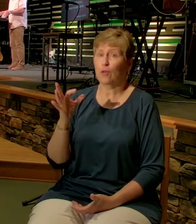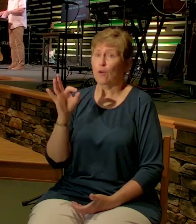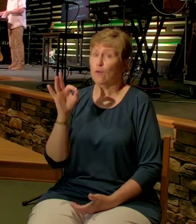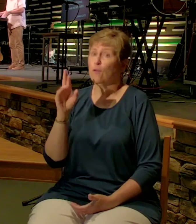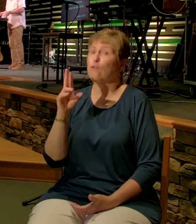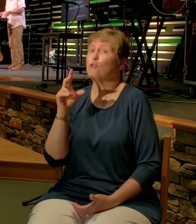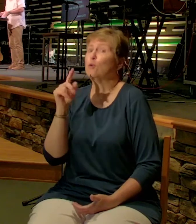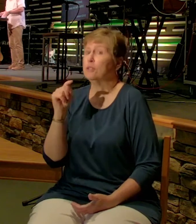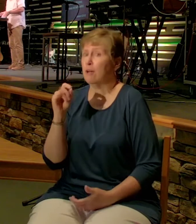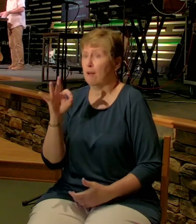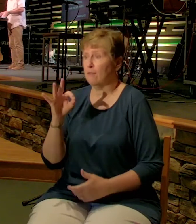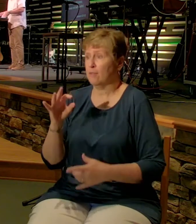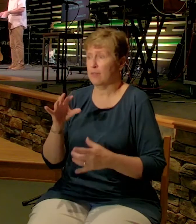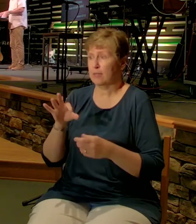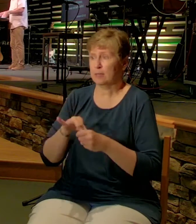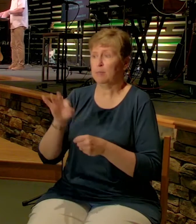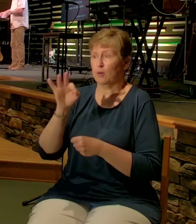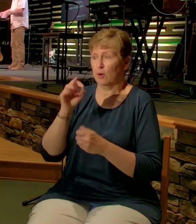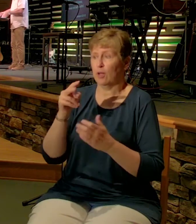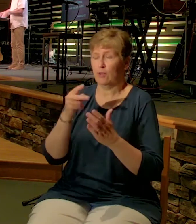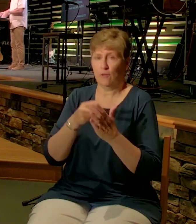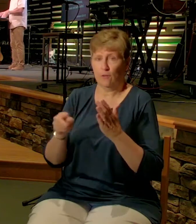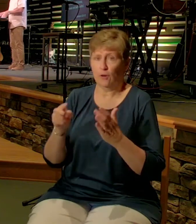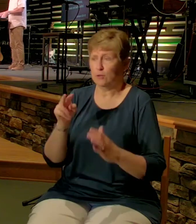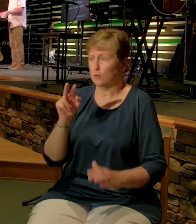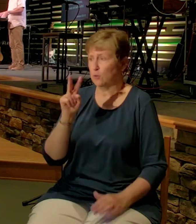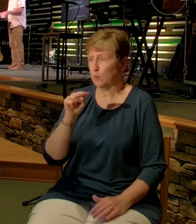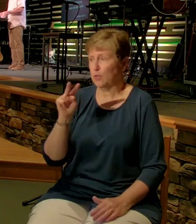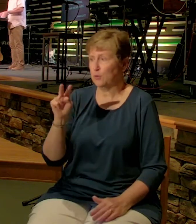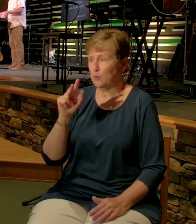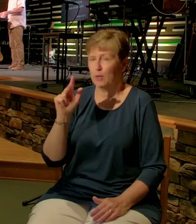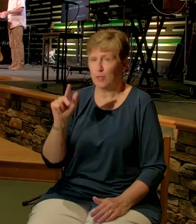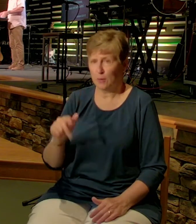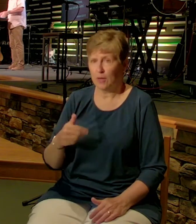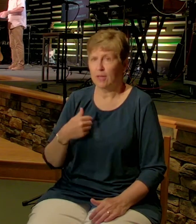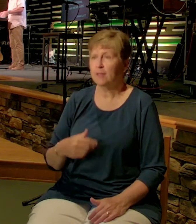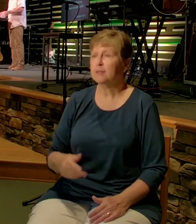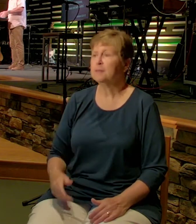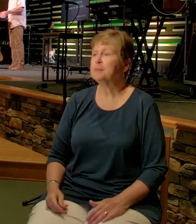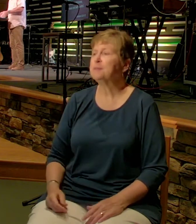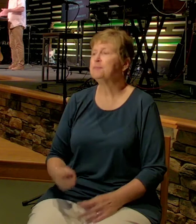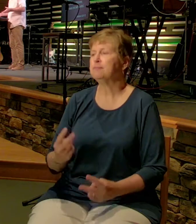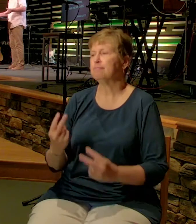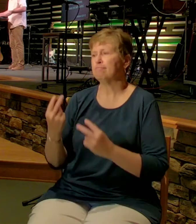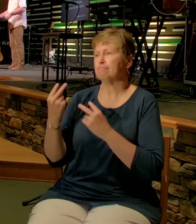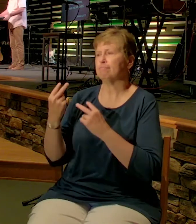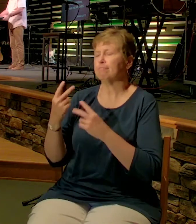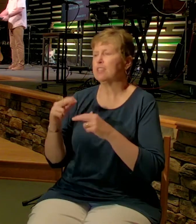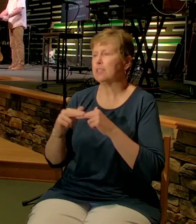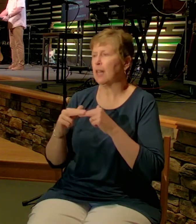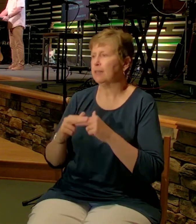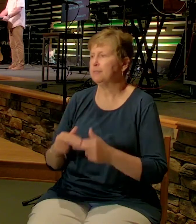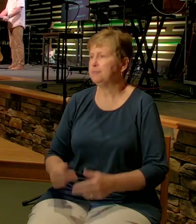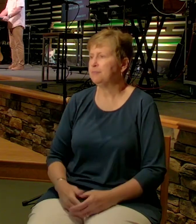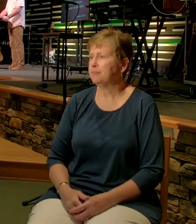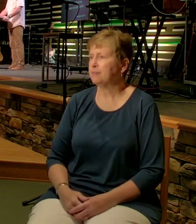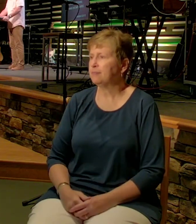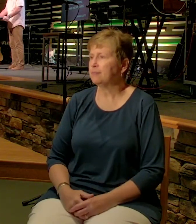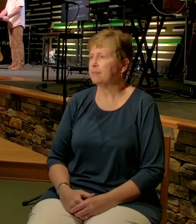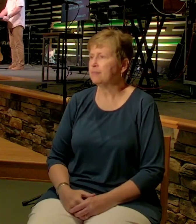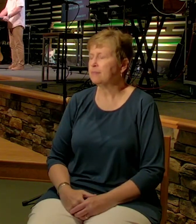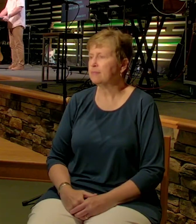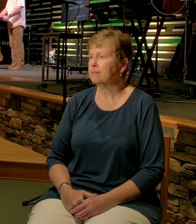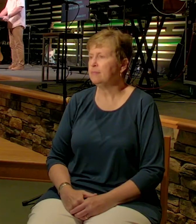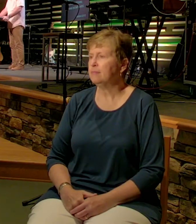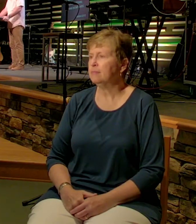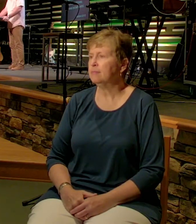chapter 5, verses 22 and 23. It says, but the fruit of the Spirit is love, joy,